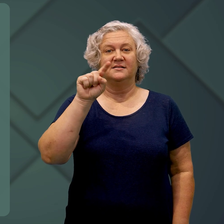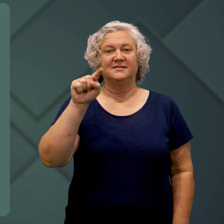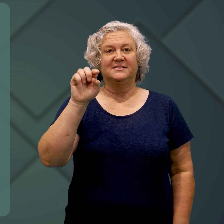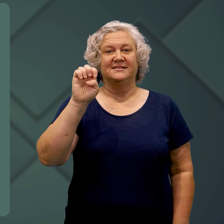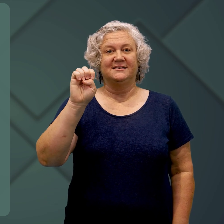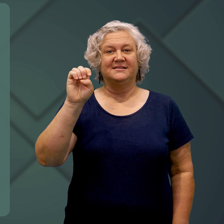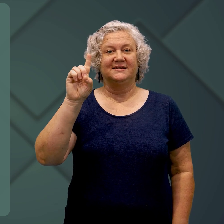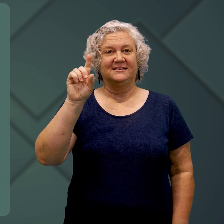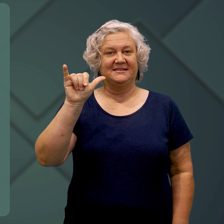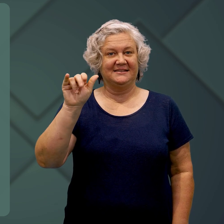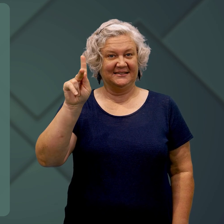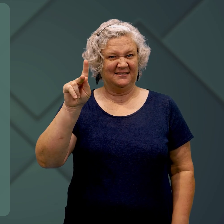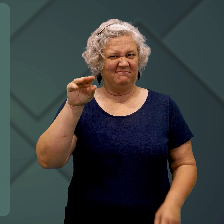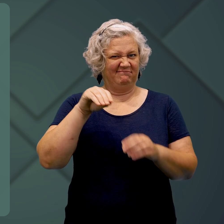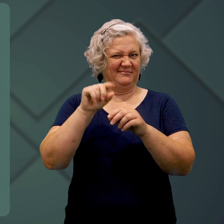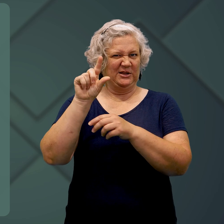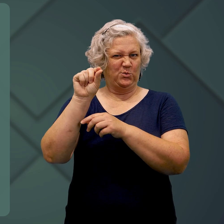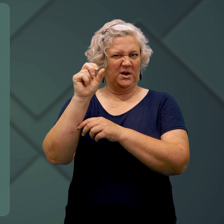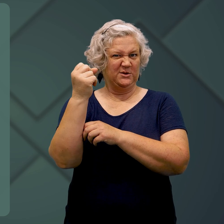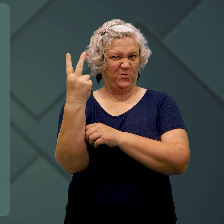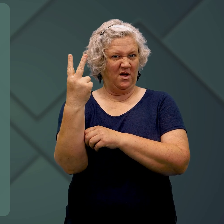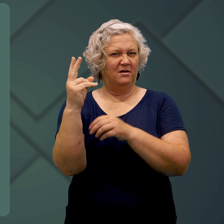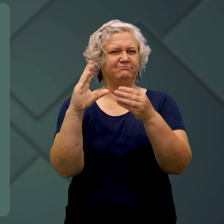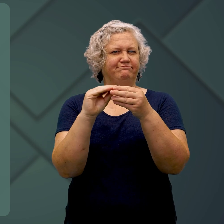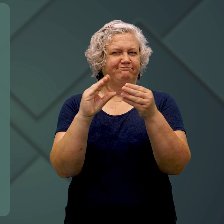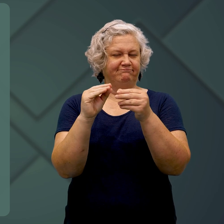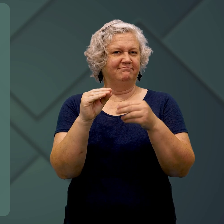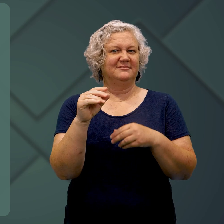Suzanne Z. Dyke in 2012 said,